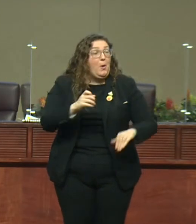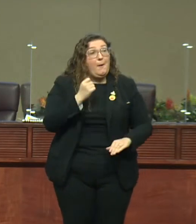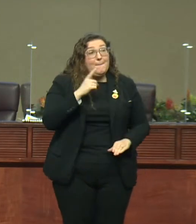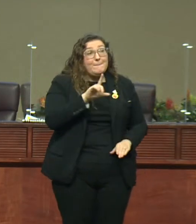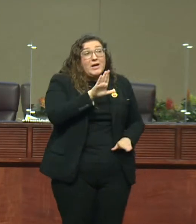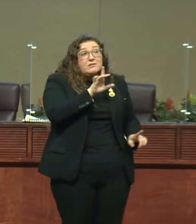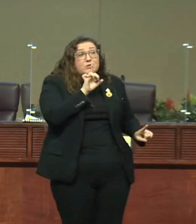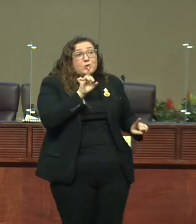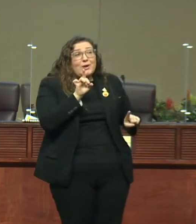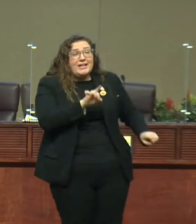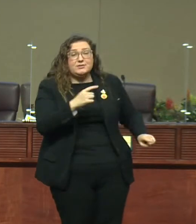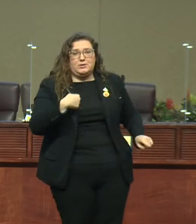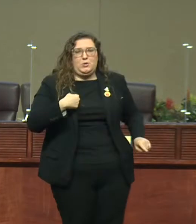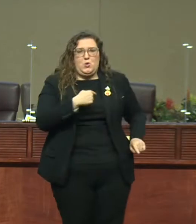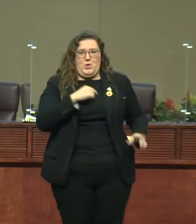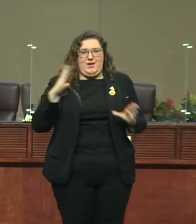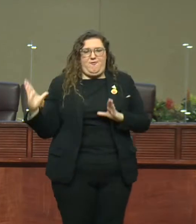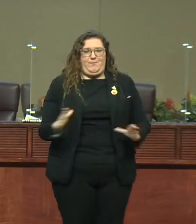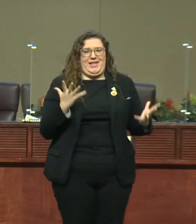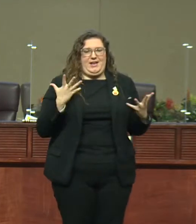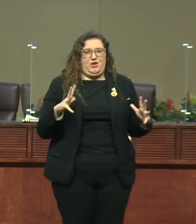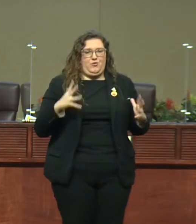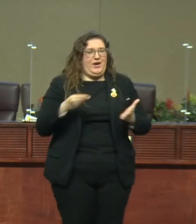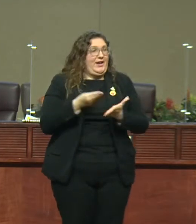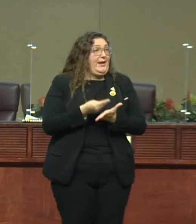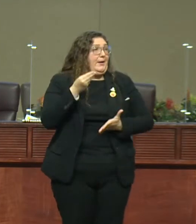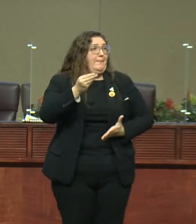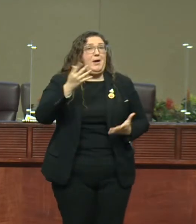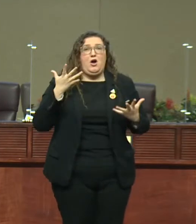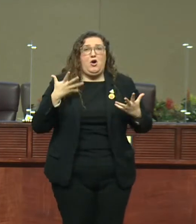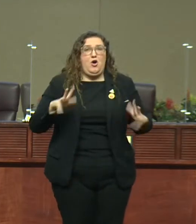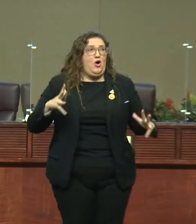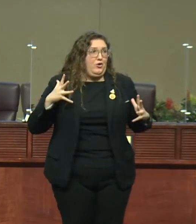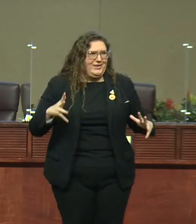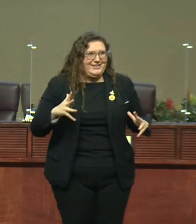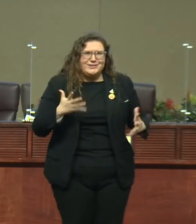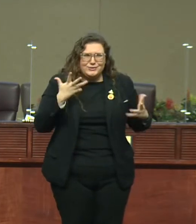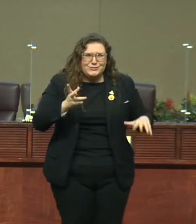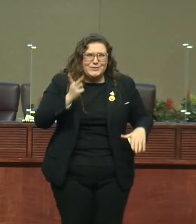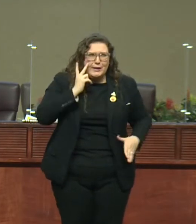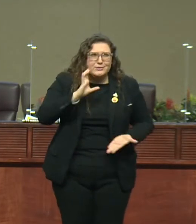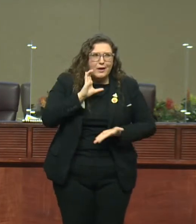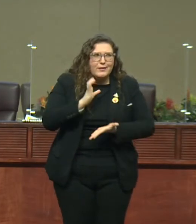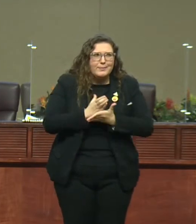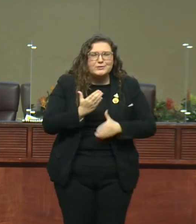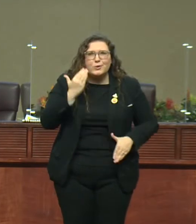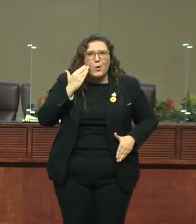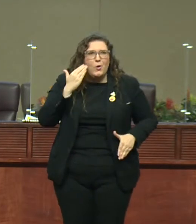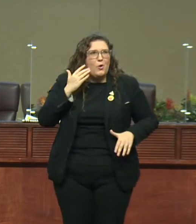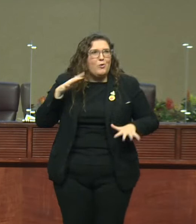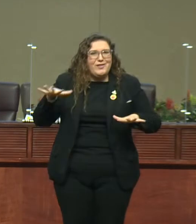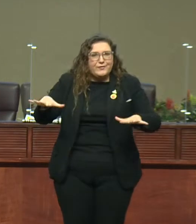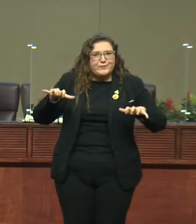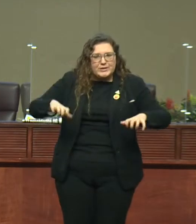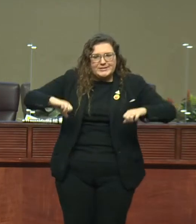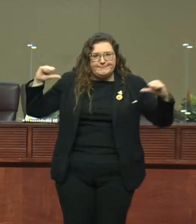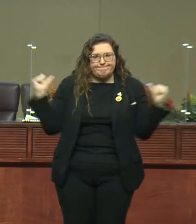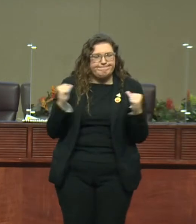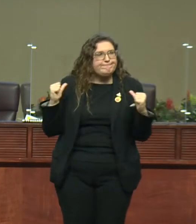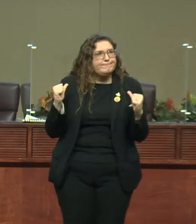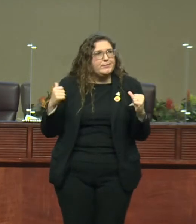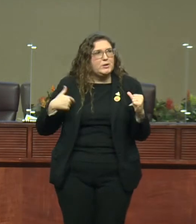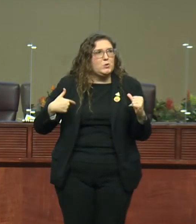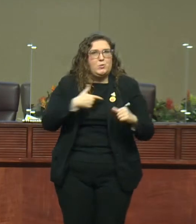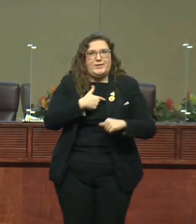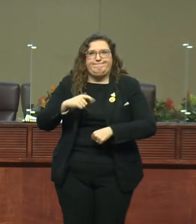and pre-purchased and have in our possession now, you saw the pictures, the freezers that we anticipate will be necessary to store the